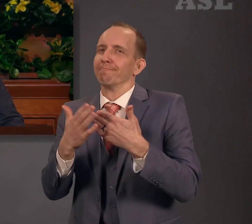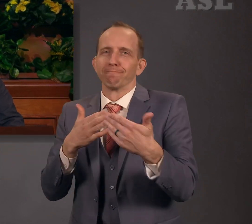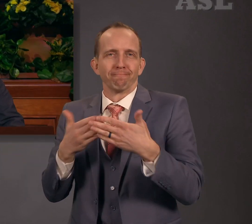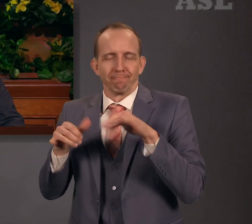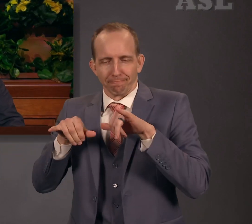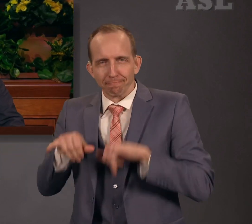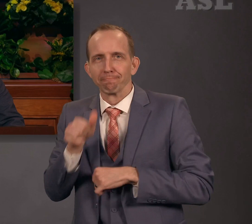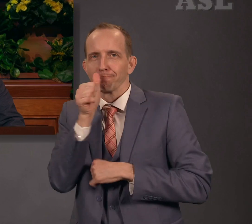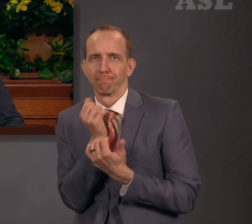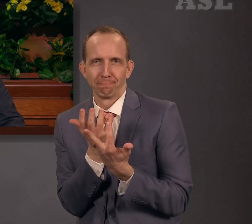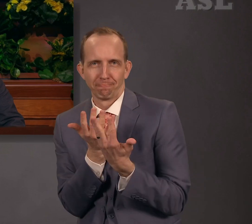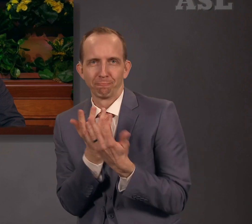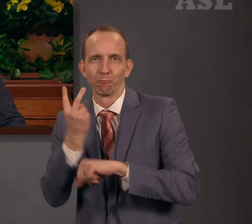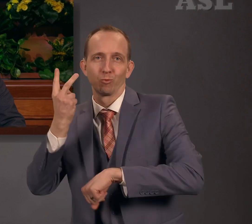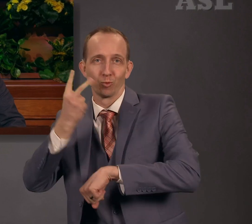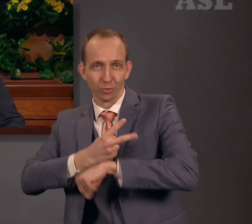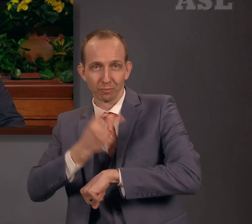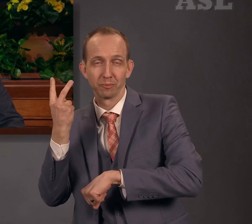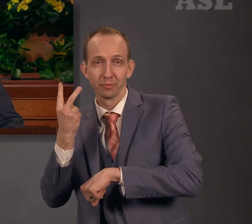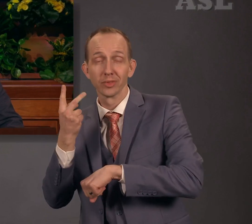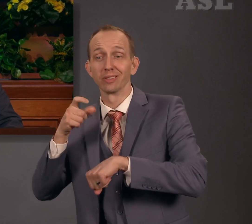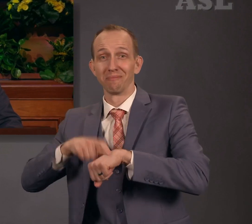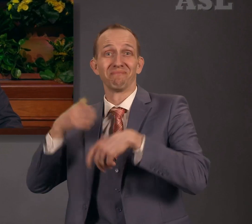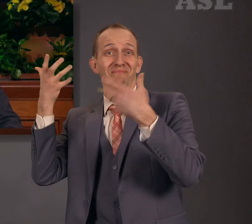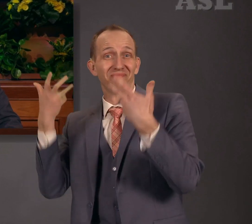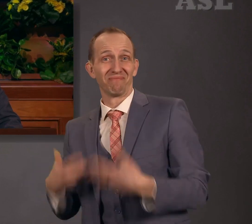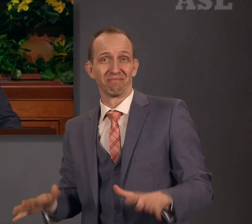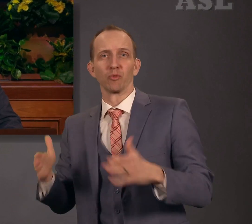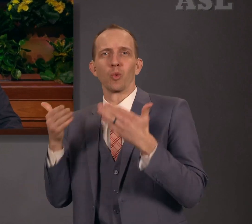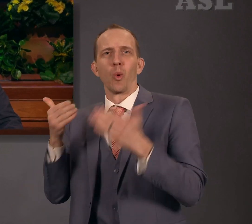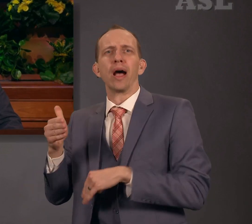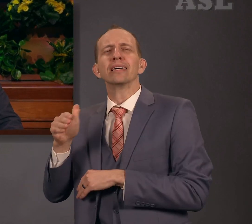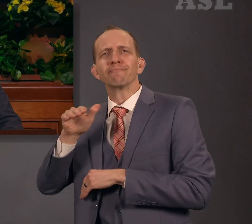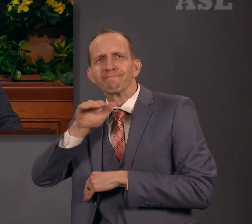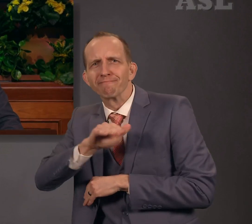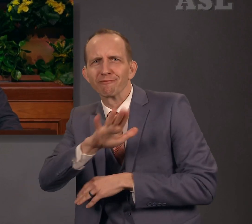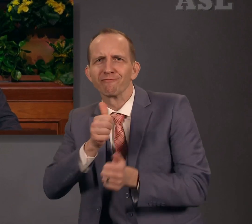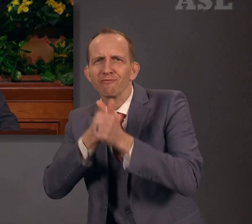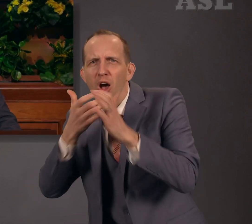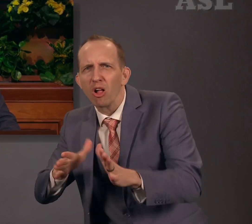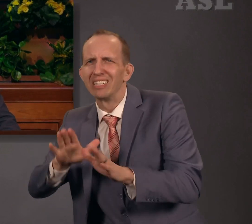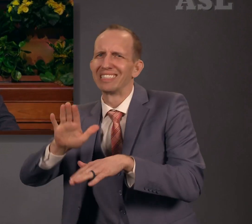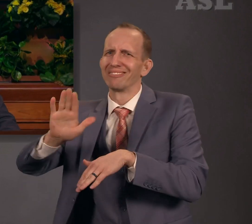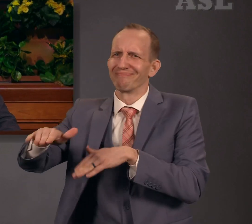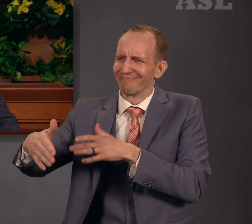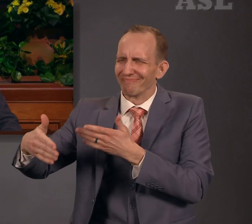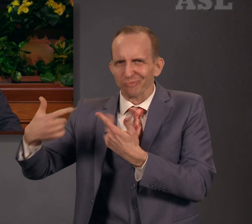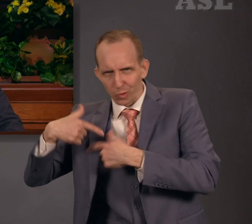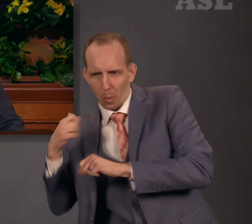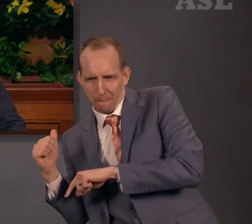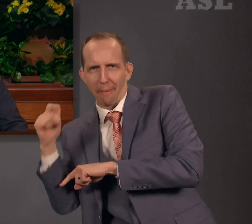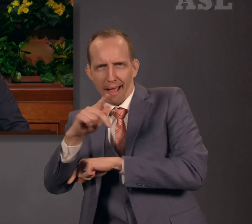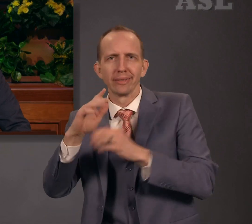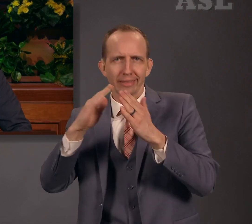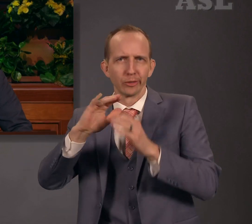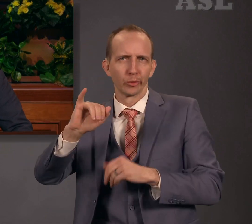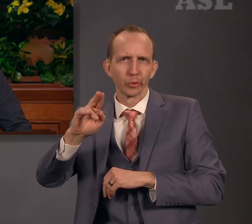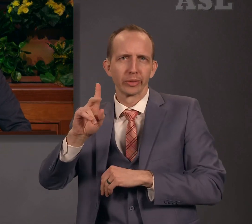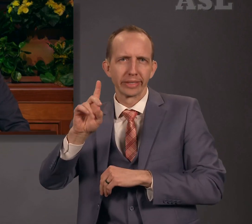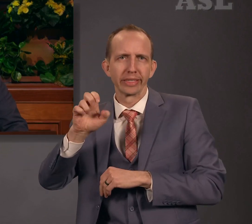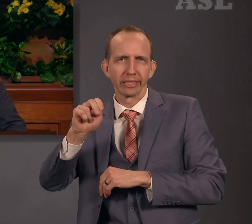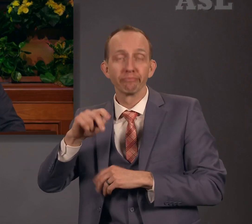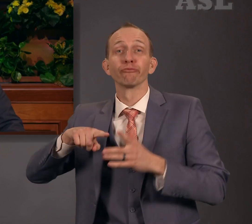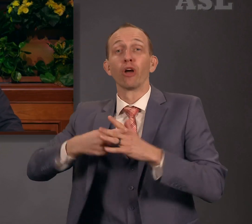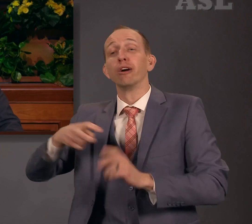saith he to his disciples, "Let us go into Judea again." Before beginning the journey to his friend's home